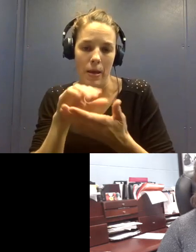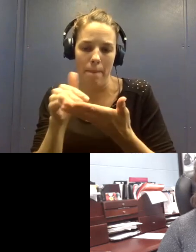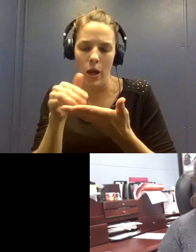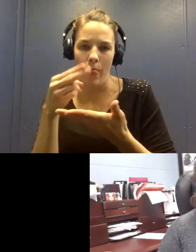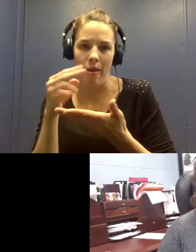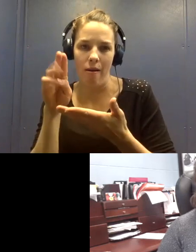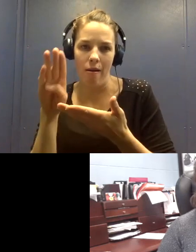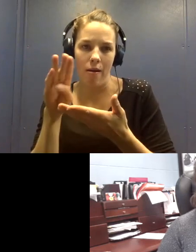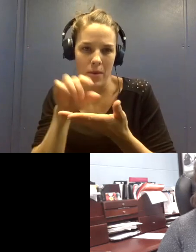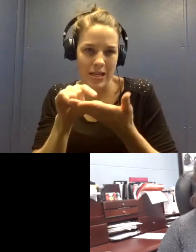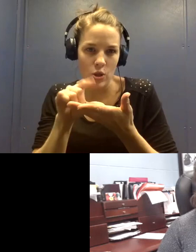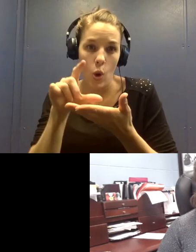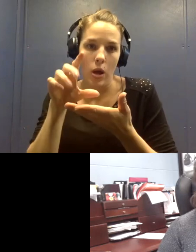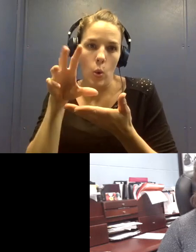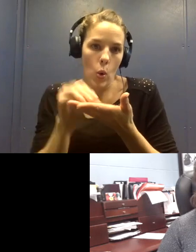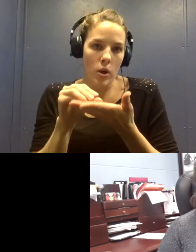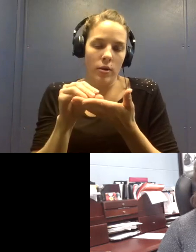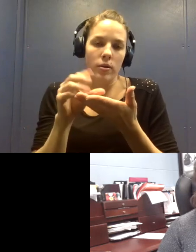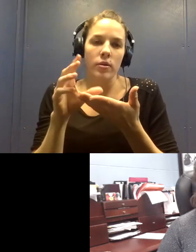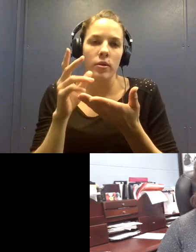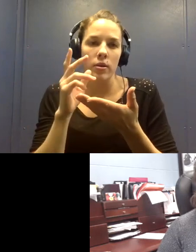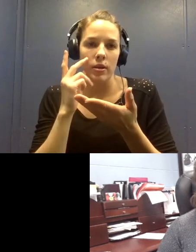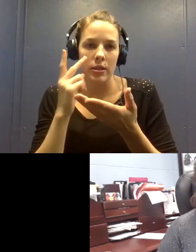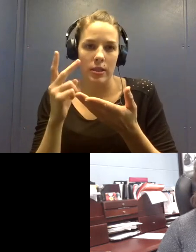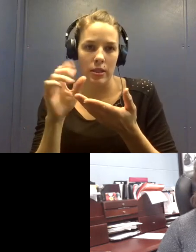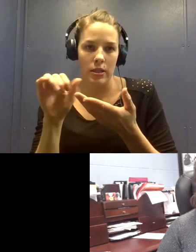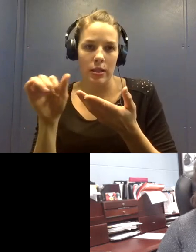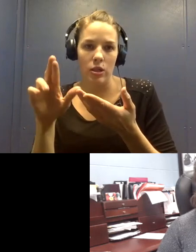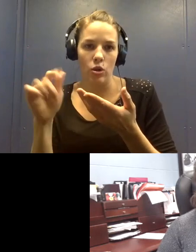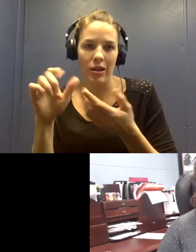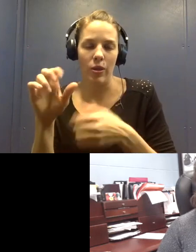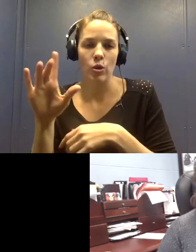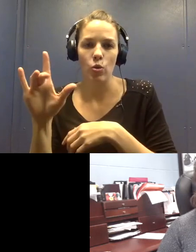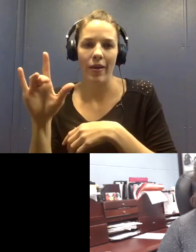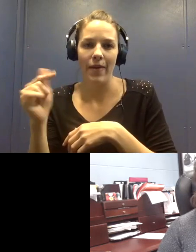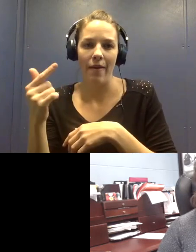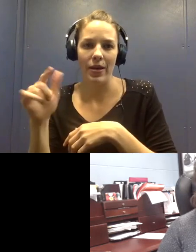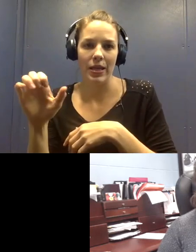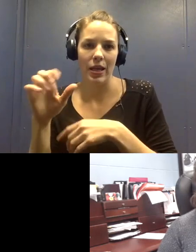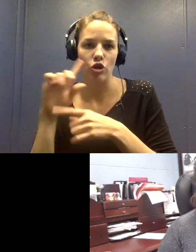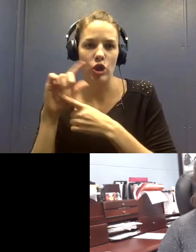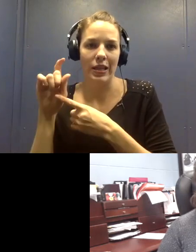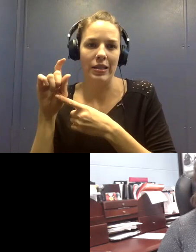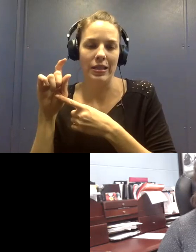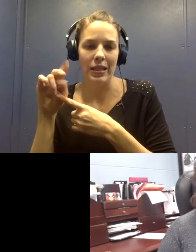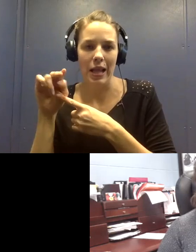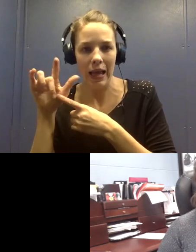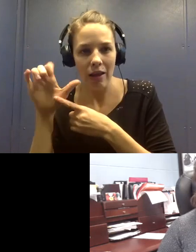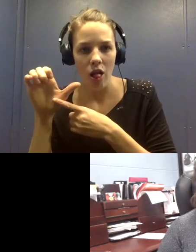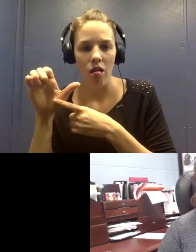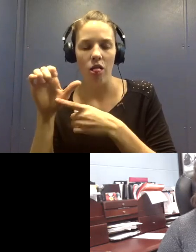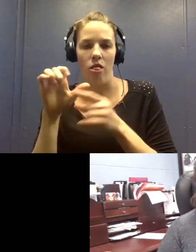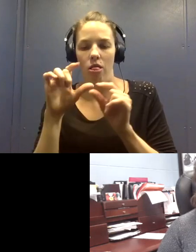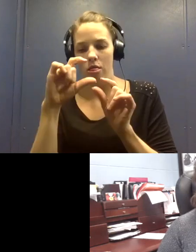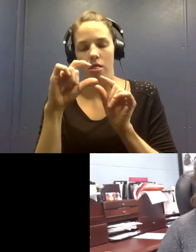after administration. So 1 cc syringe with a 25 gauge needle. And the article indicated that